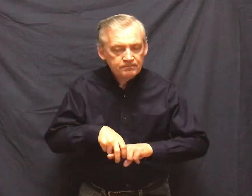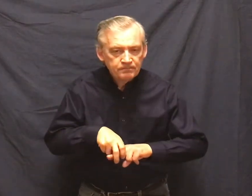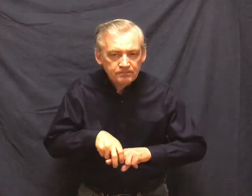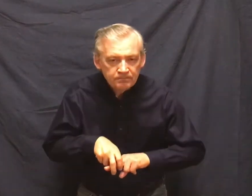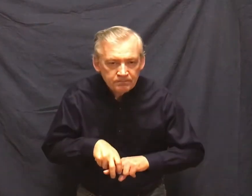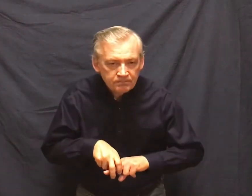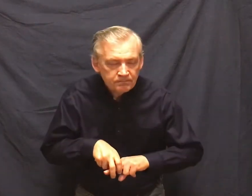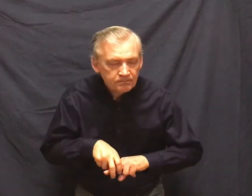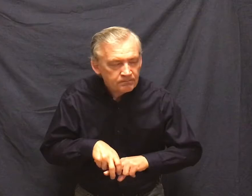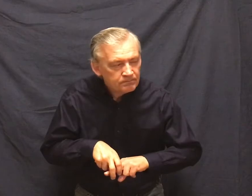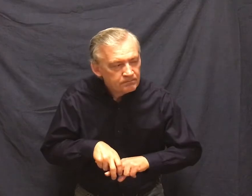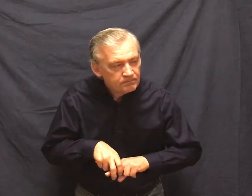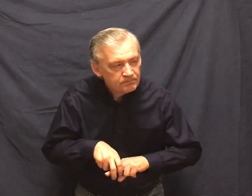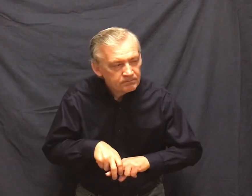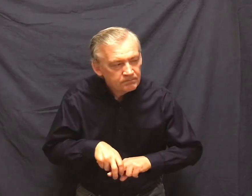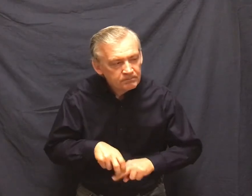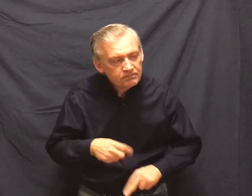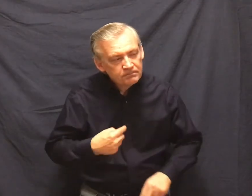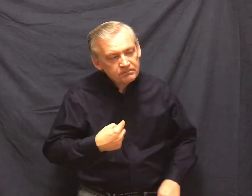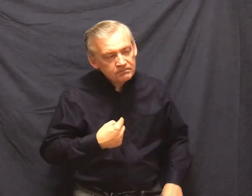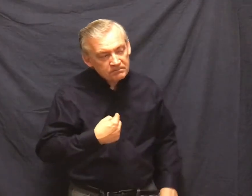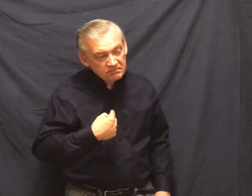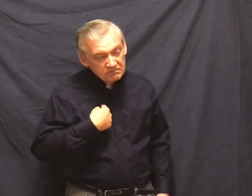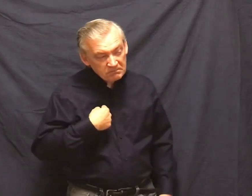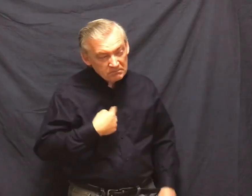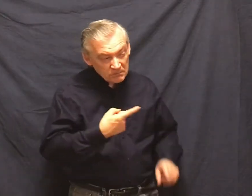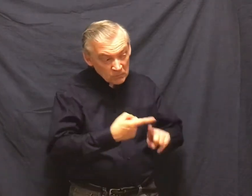I ain't no Southern Negro, he said.